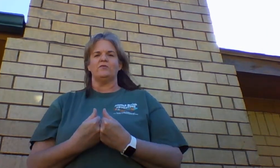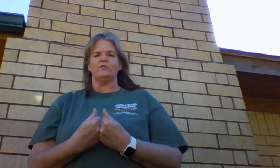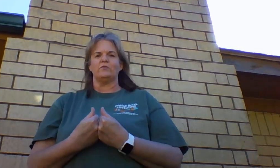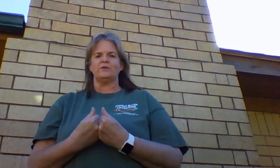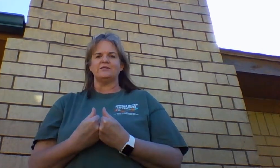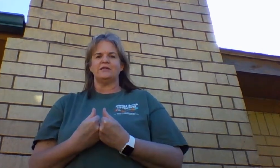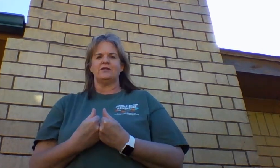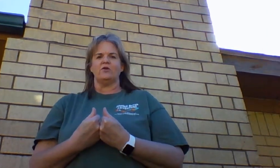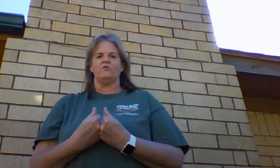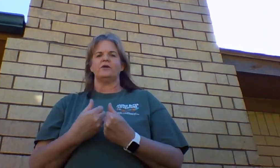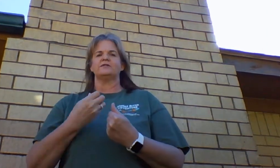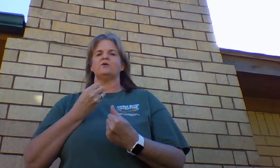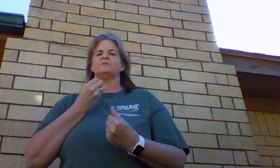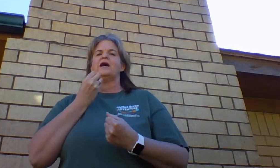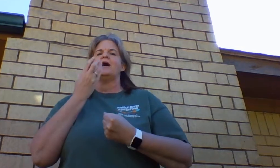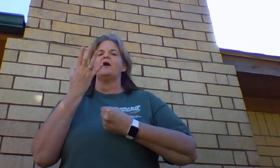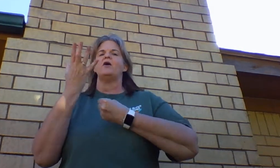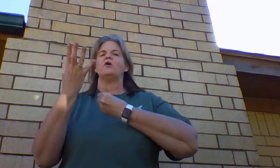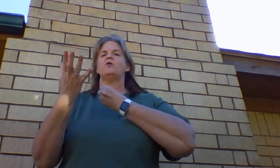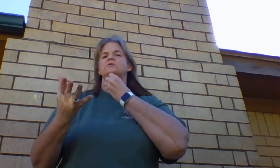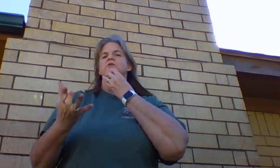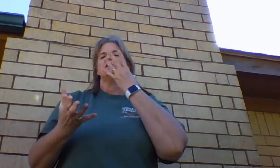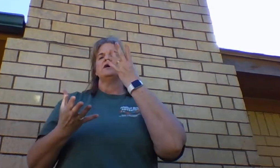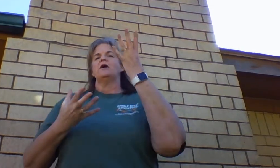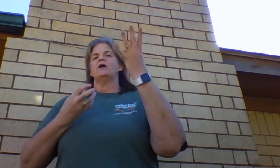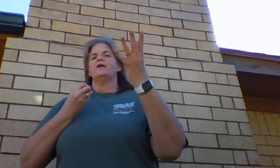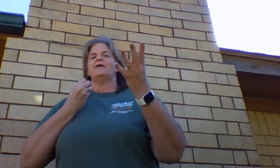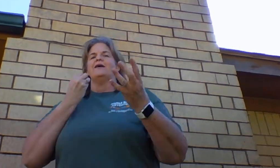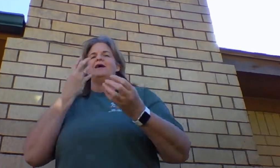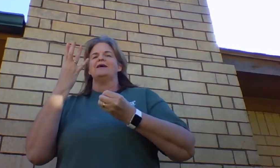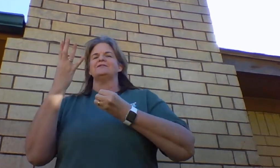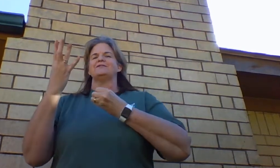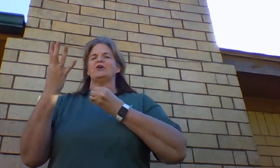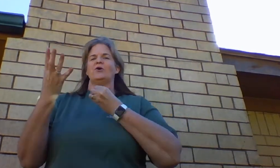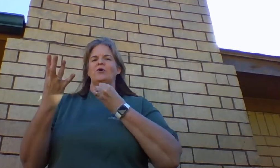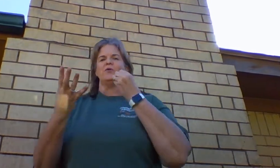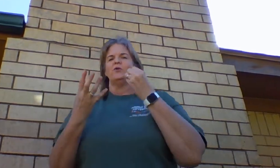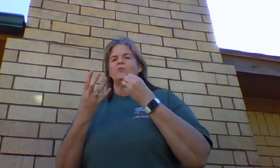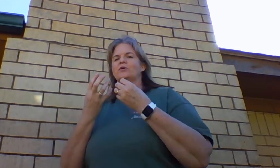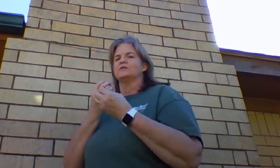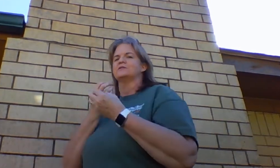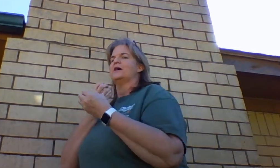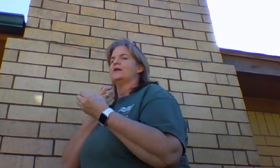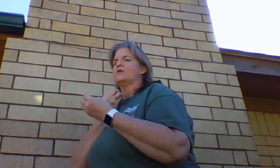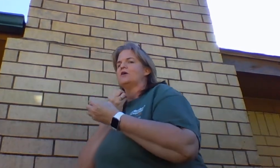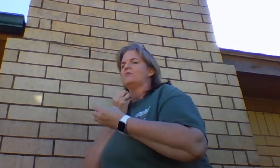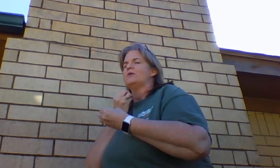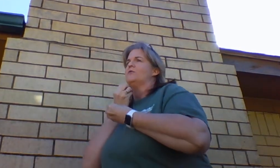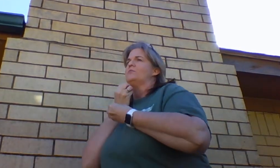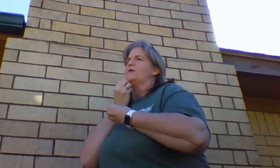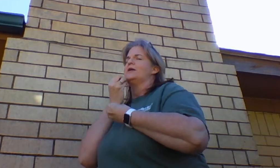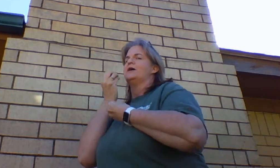when we sing, our voice comes out. And so we're going to kind of come up from our neck